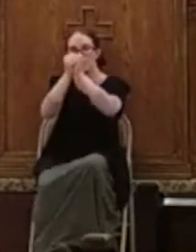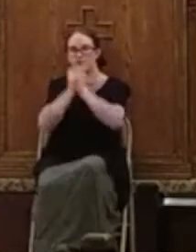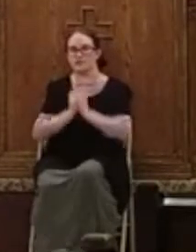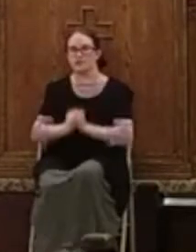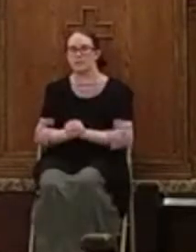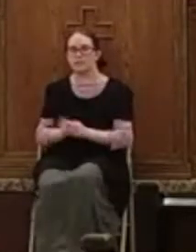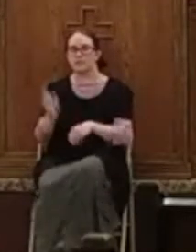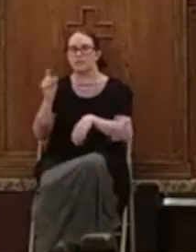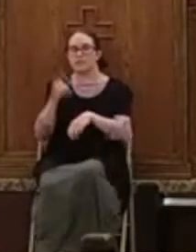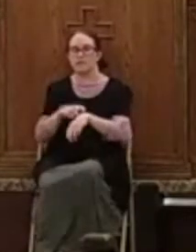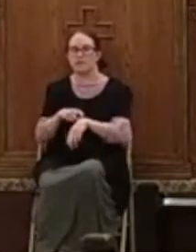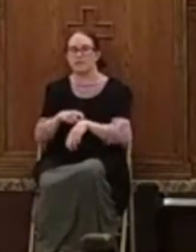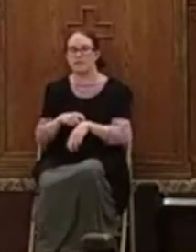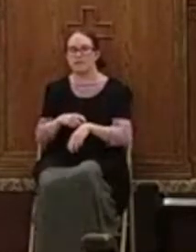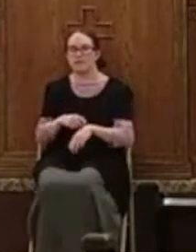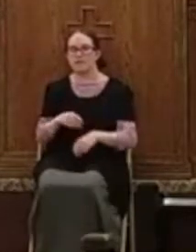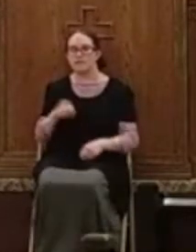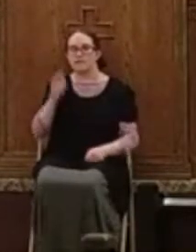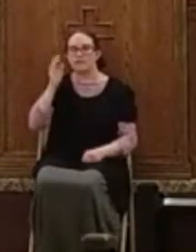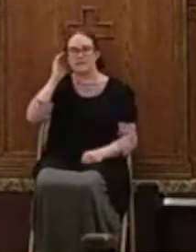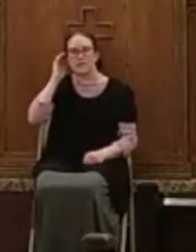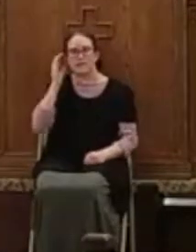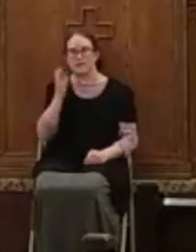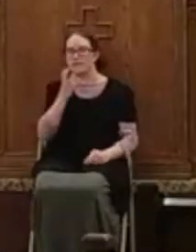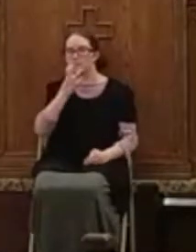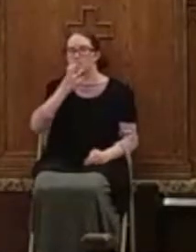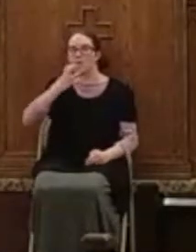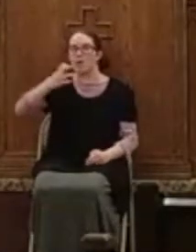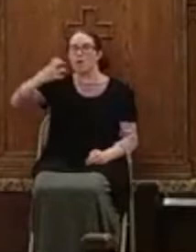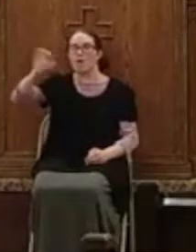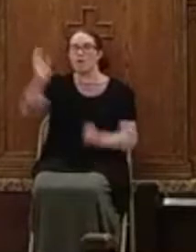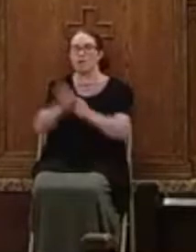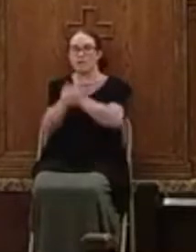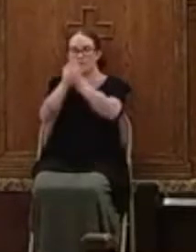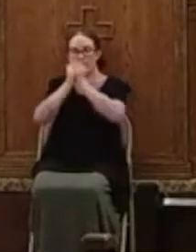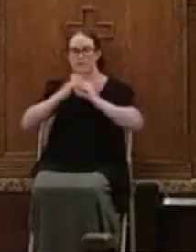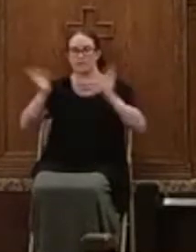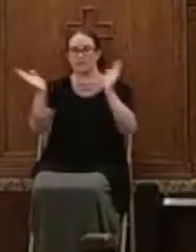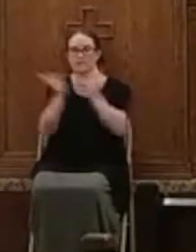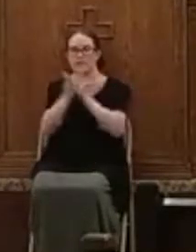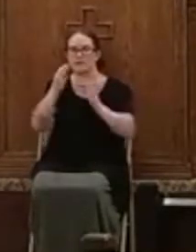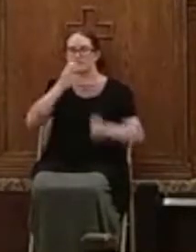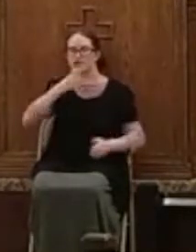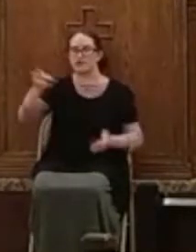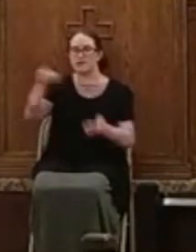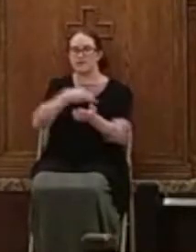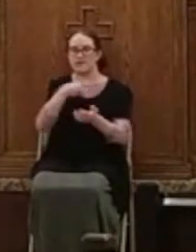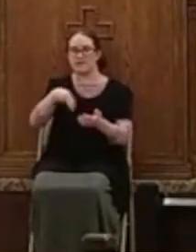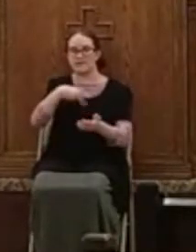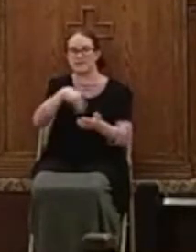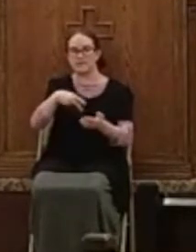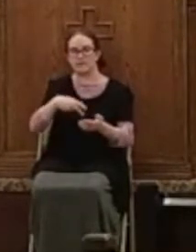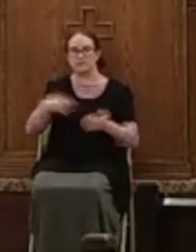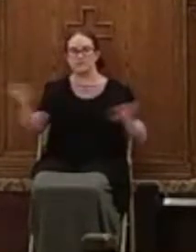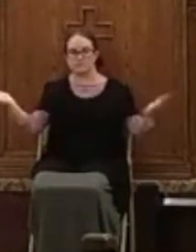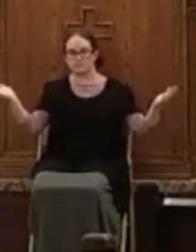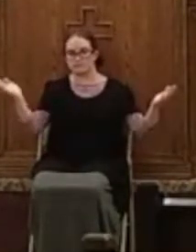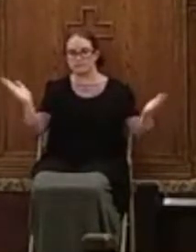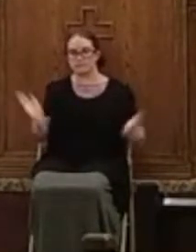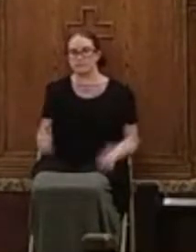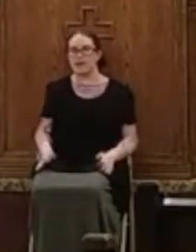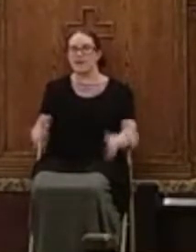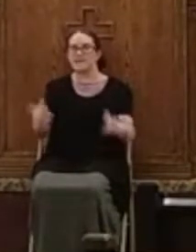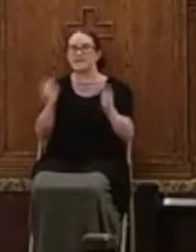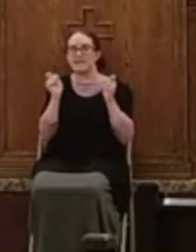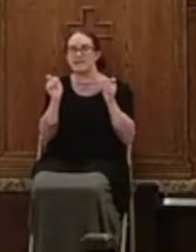time. Sound like a solid roar of worship. Clapping and shouting and dancing and so on and so forth. Then all